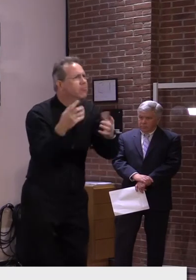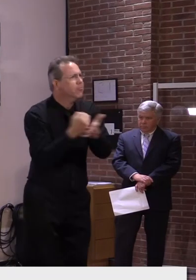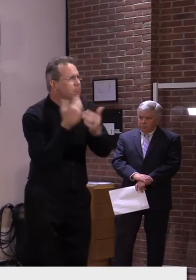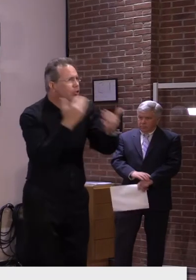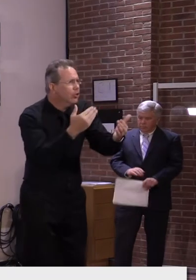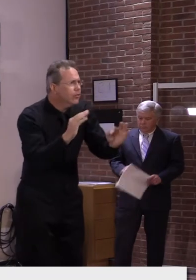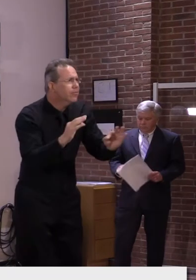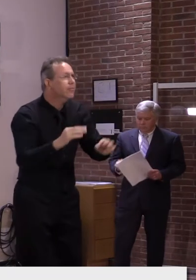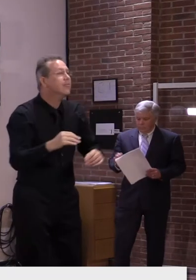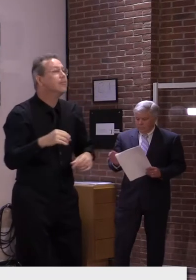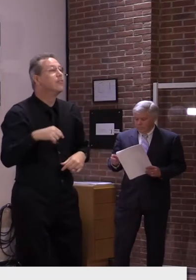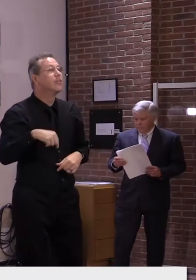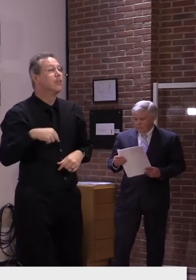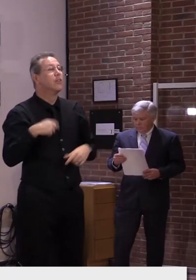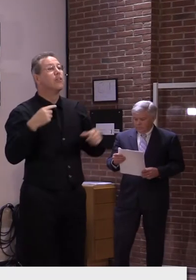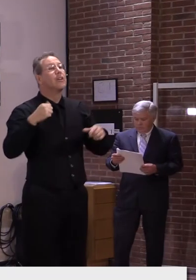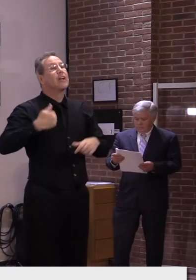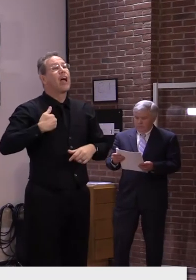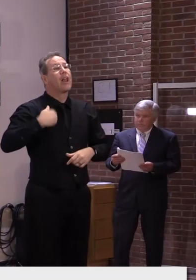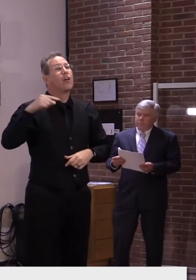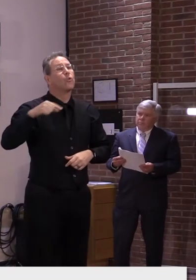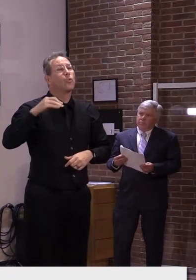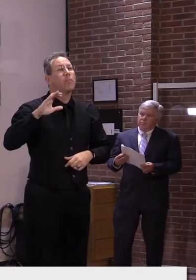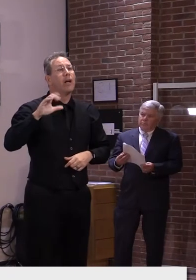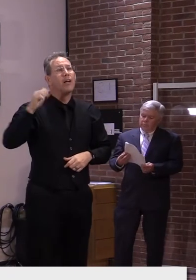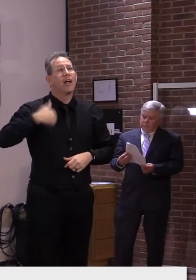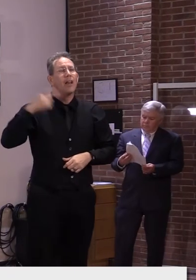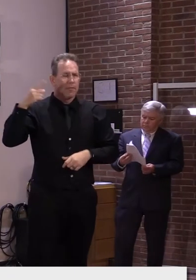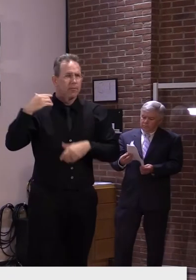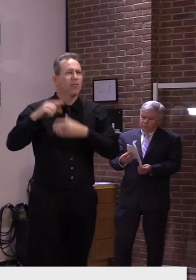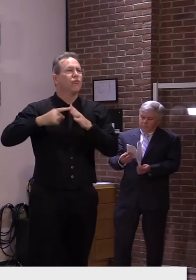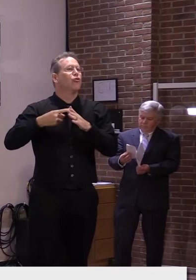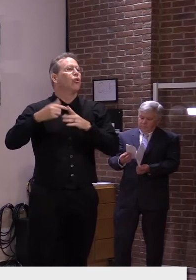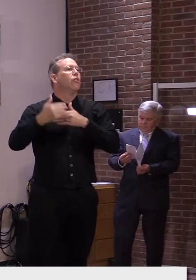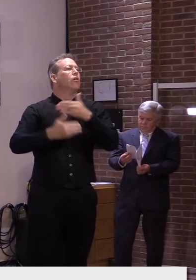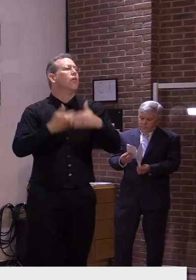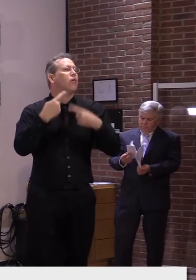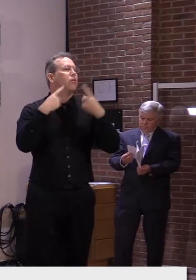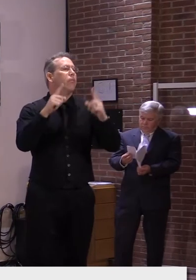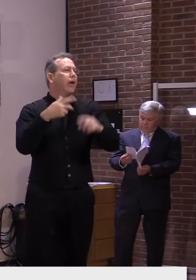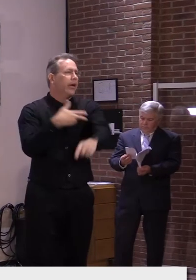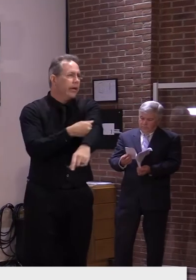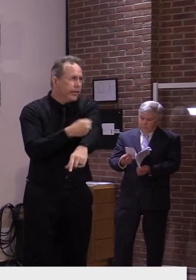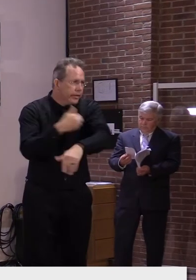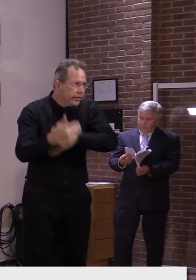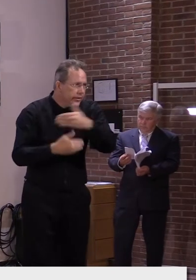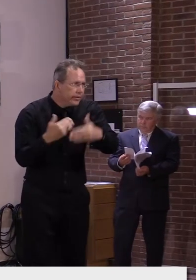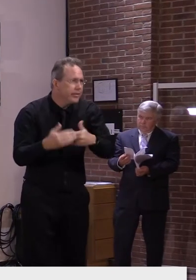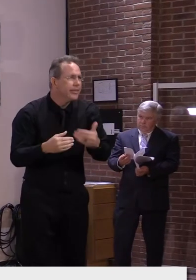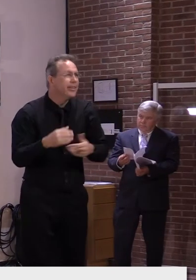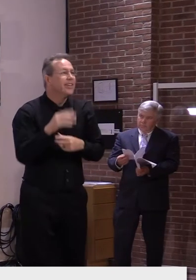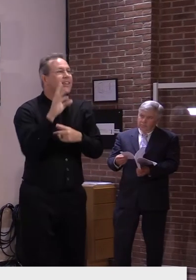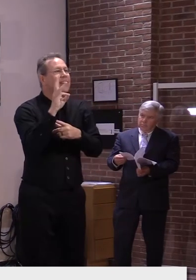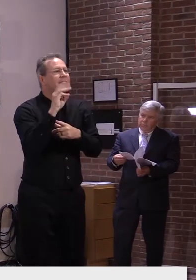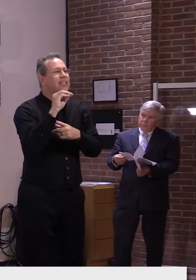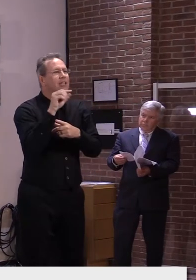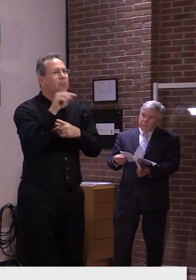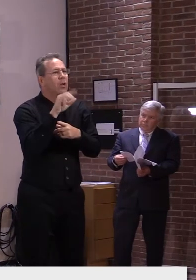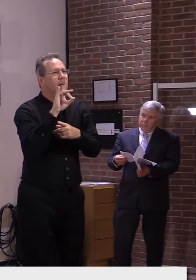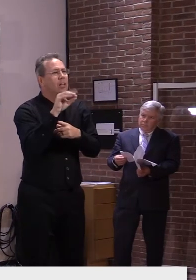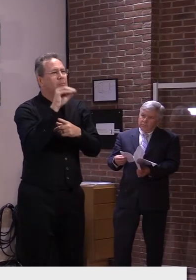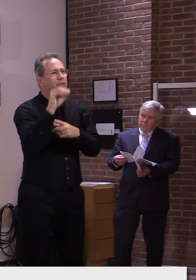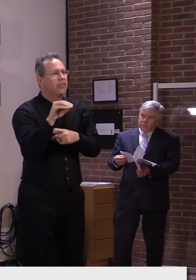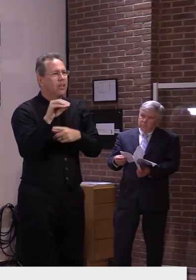seeing a considerable increase in their vaccination rates now, with 60.8% of its population having started